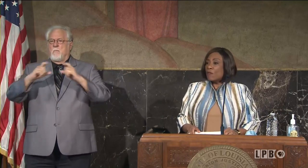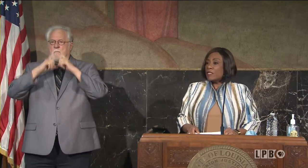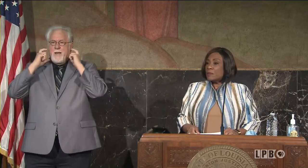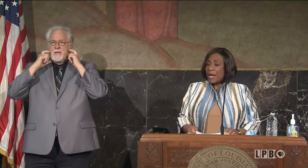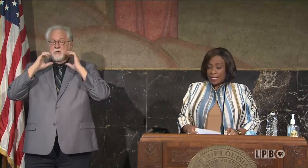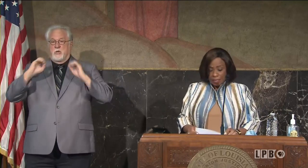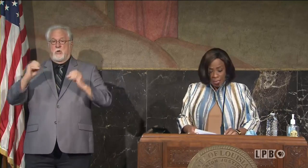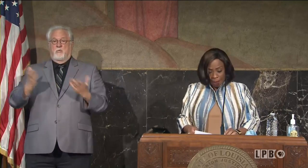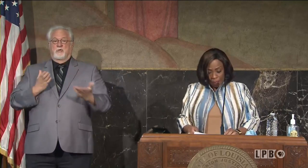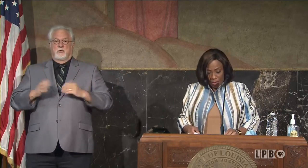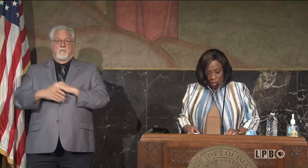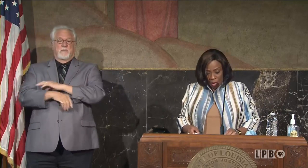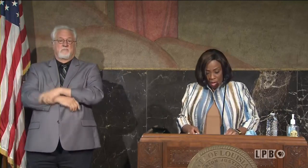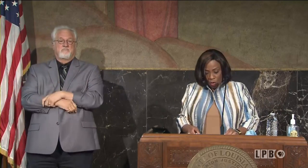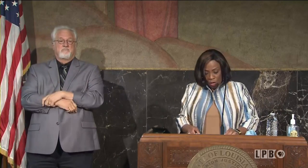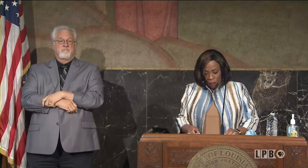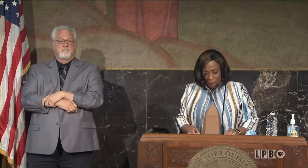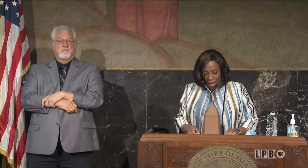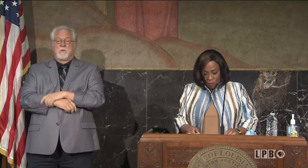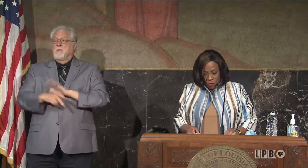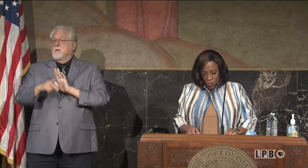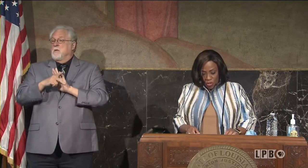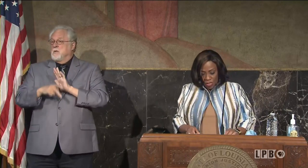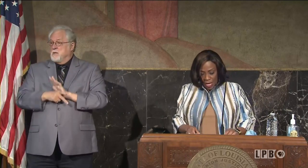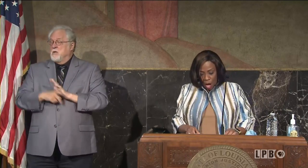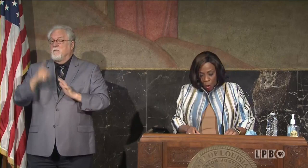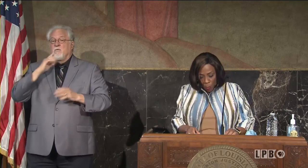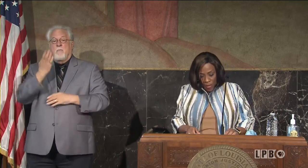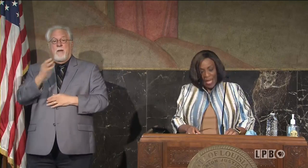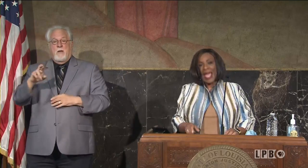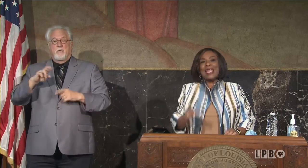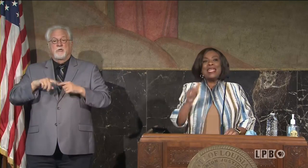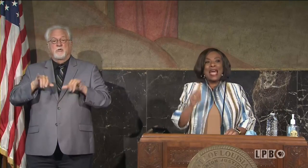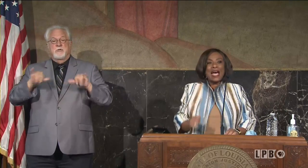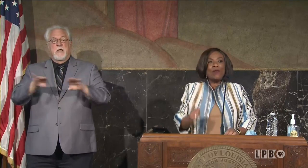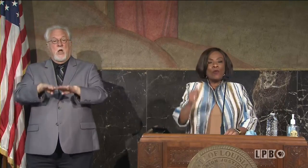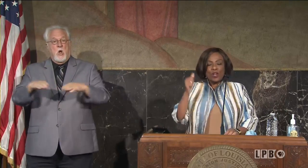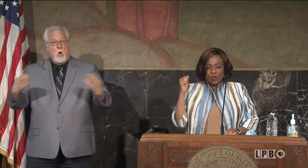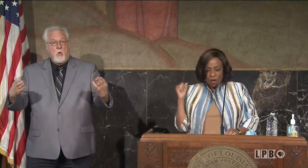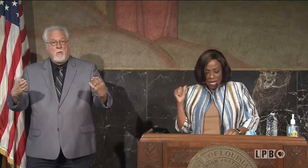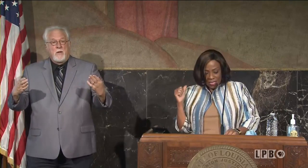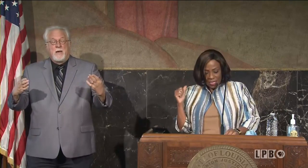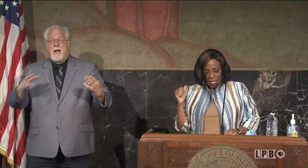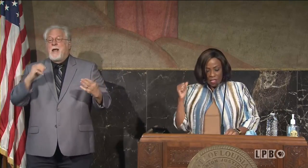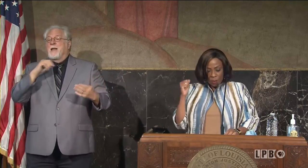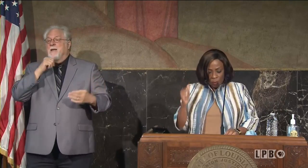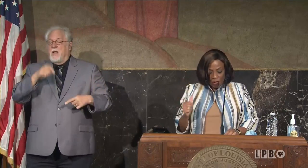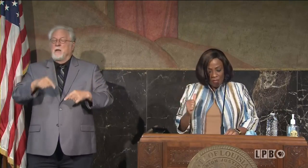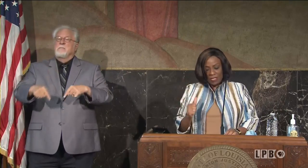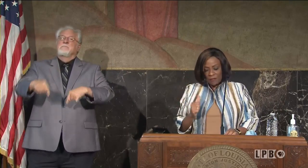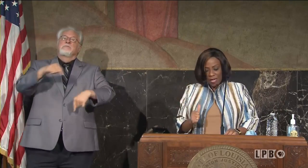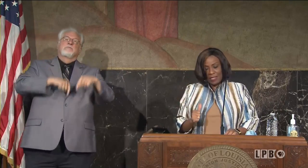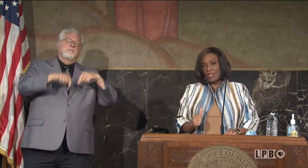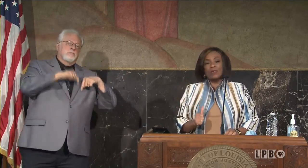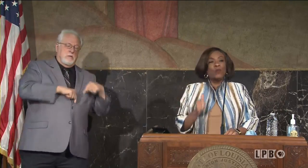no service policy in order for Baton Rouge to stay open and not regress to previous phases. We're